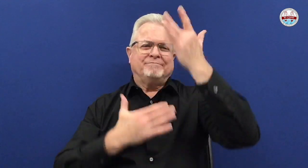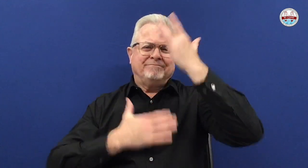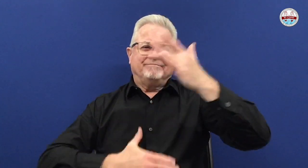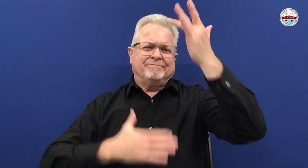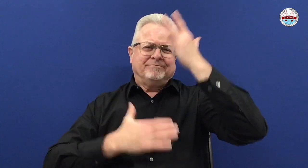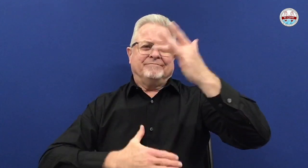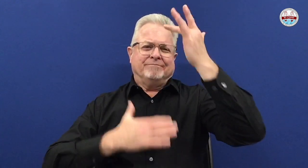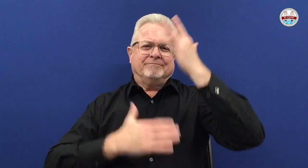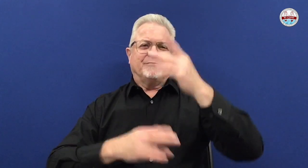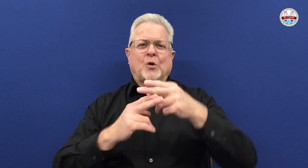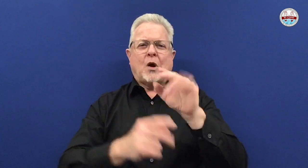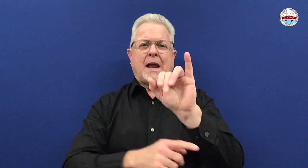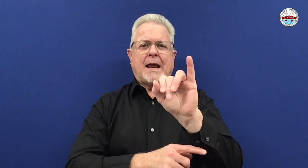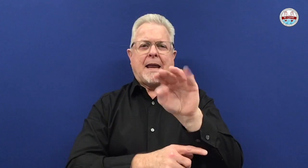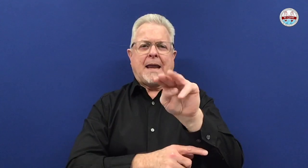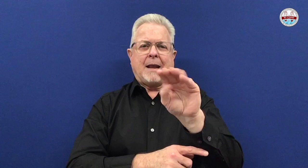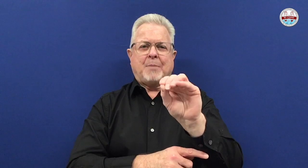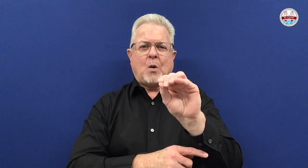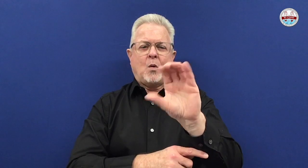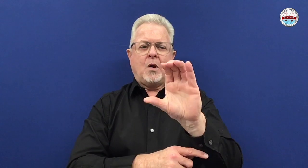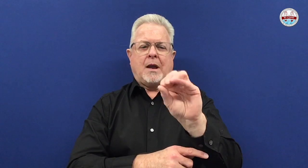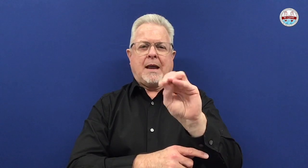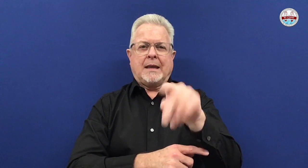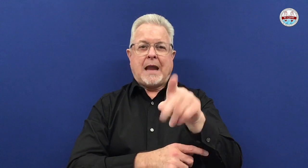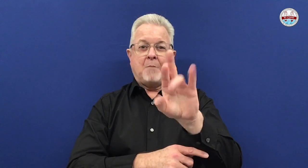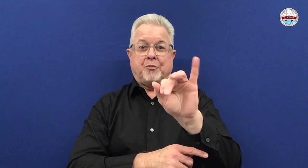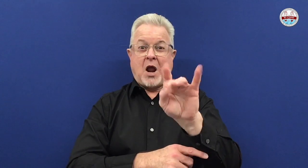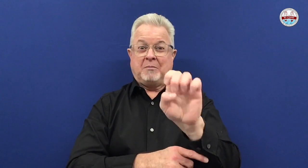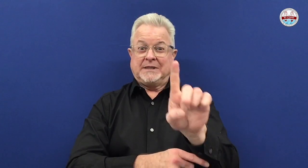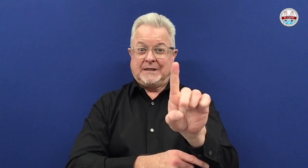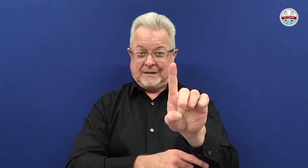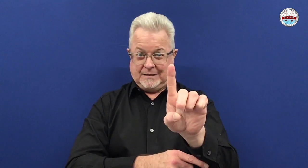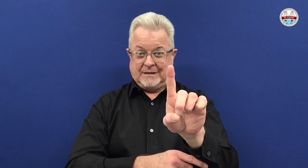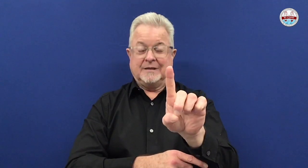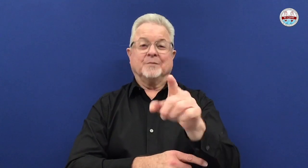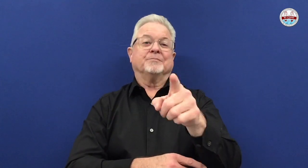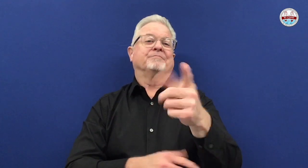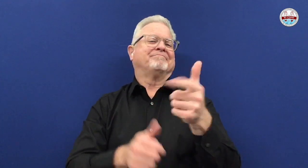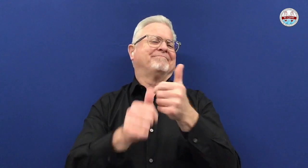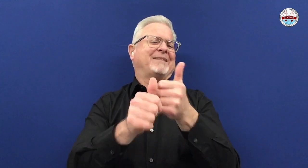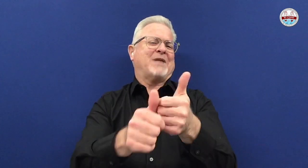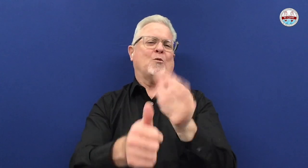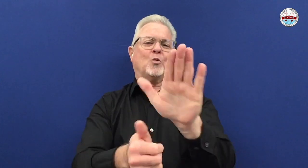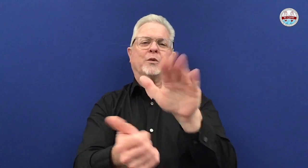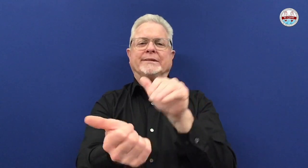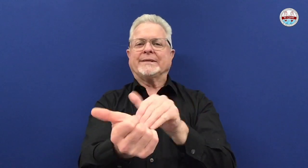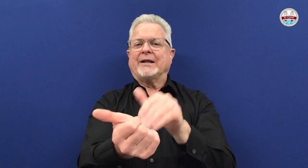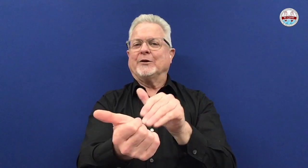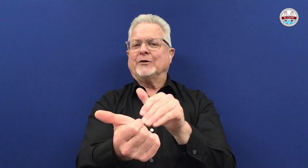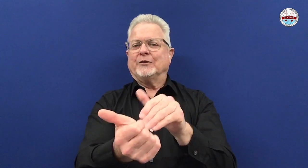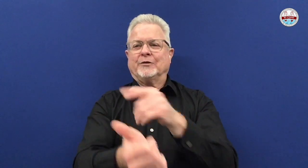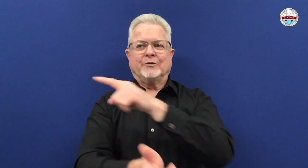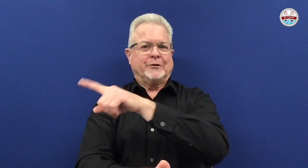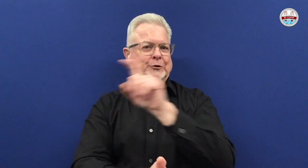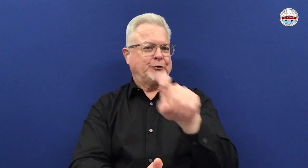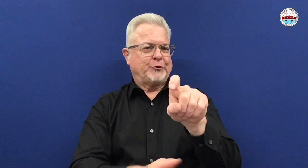And for folks who have immunocompromised situations, if you're frequently sick, you should do whatever